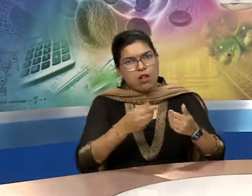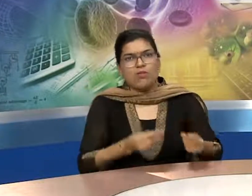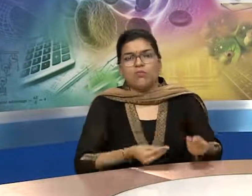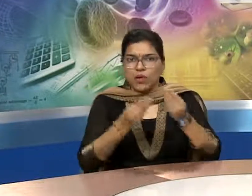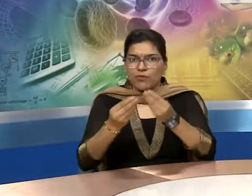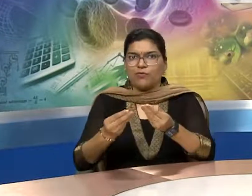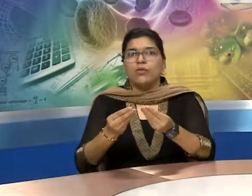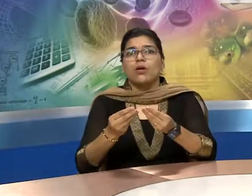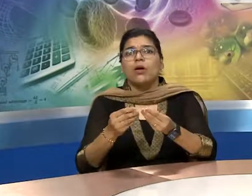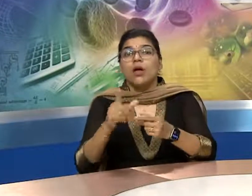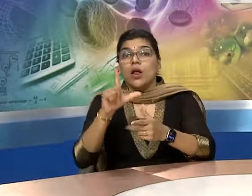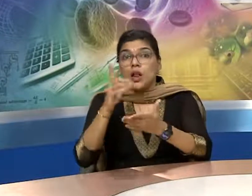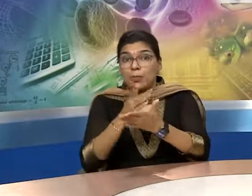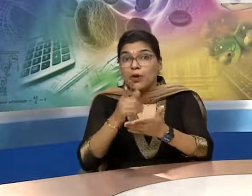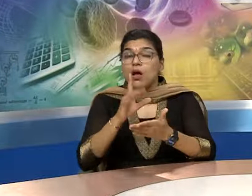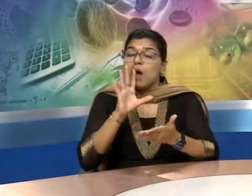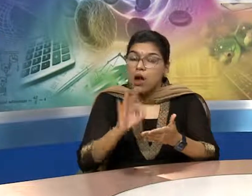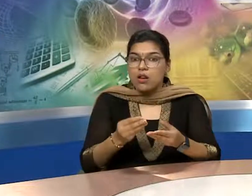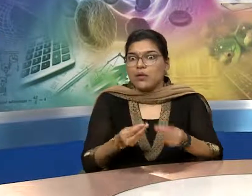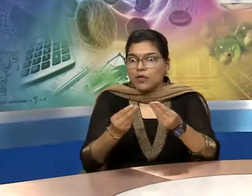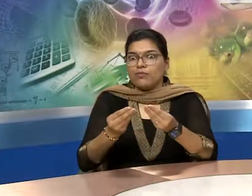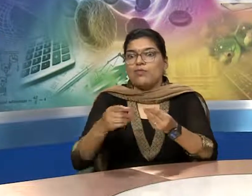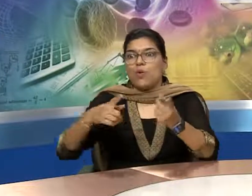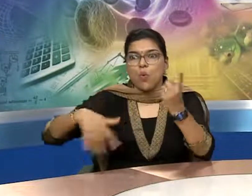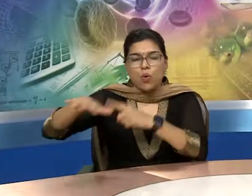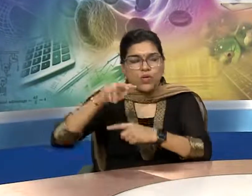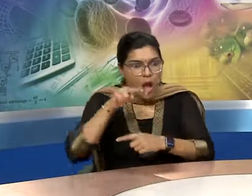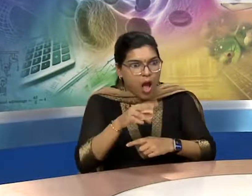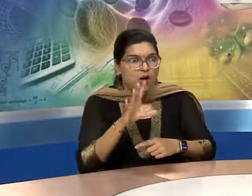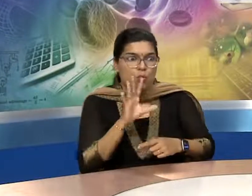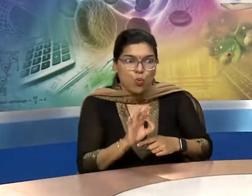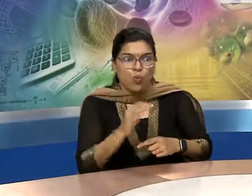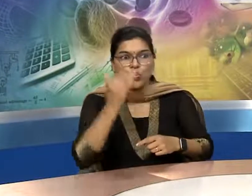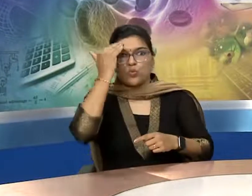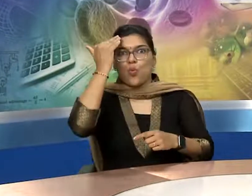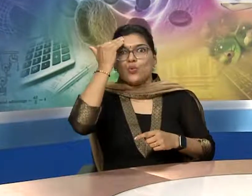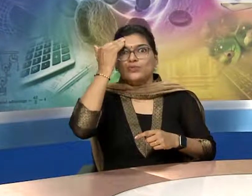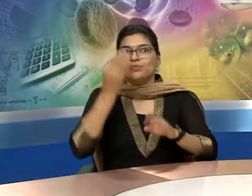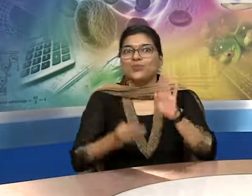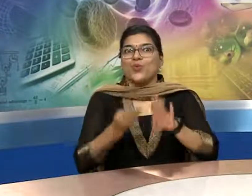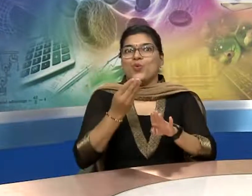to make them feel real community centers.